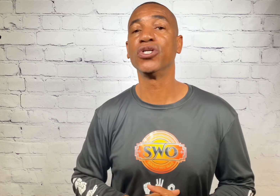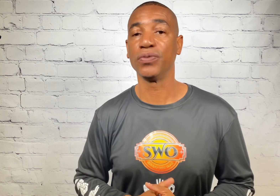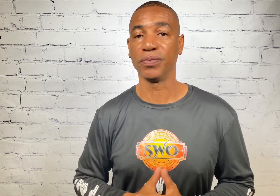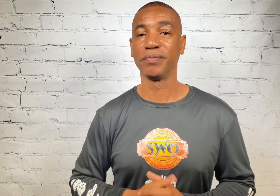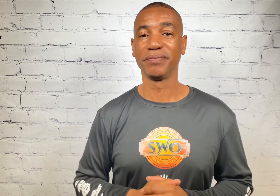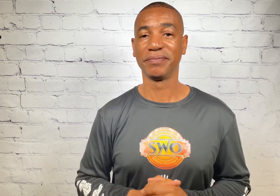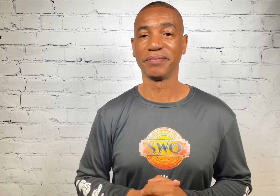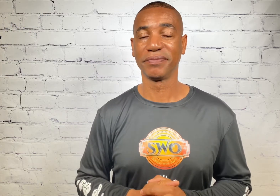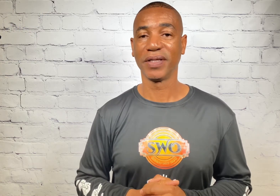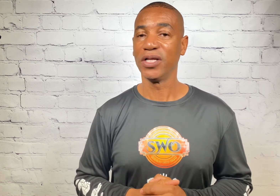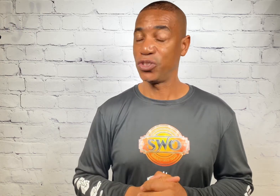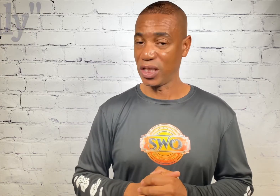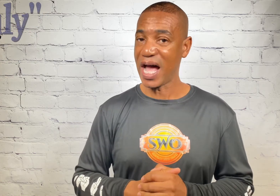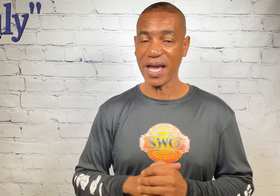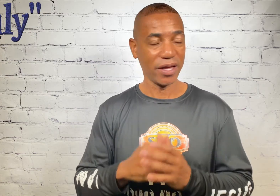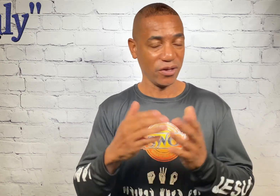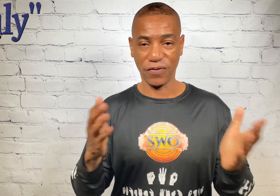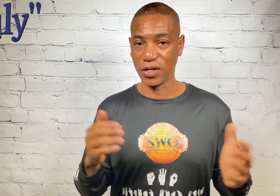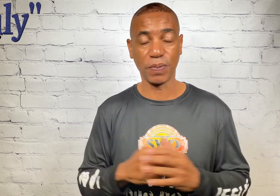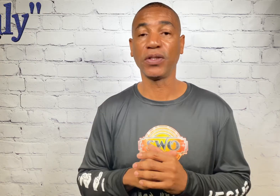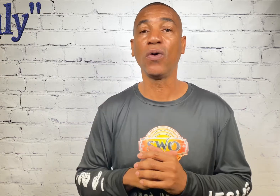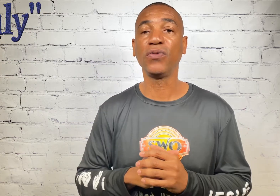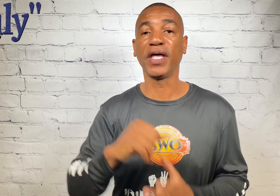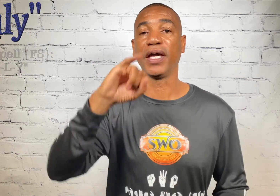June. July, you finger spell the whole thing.